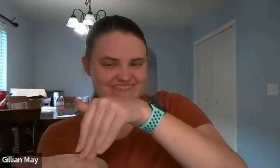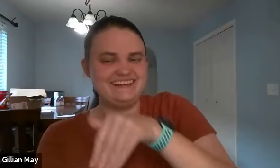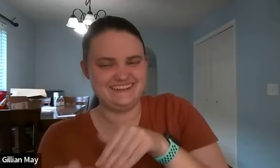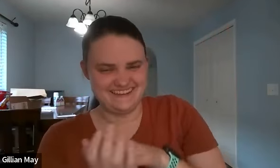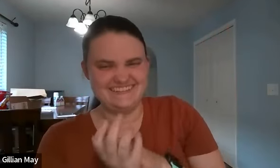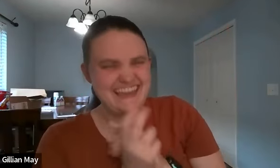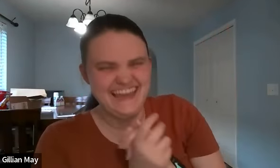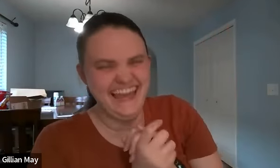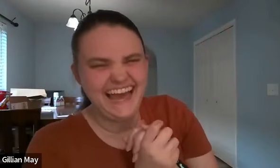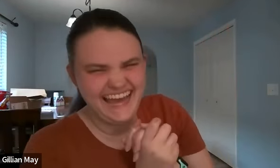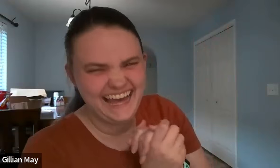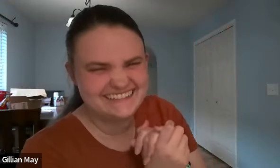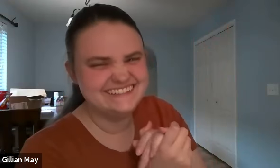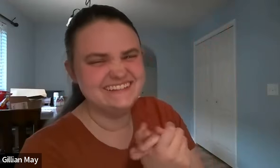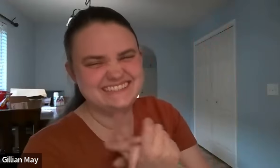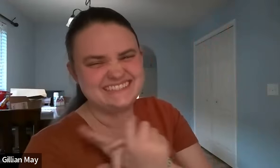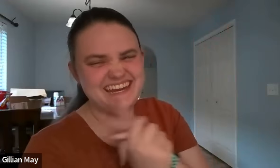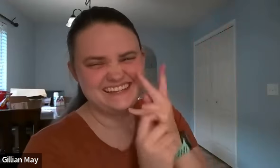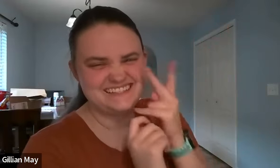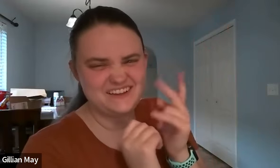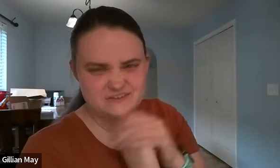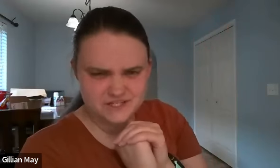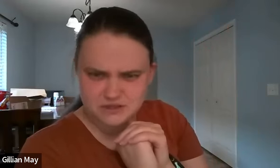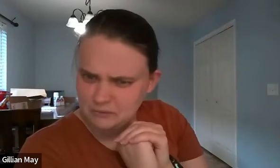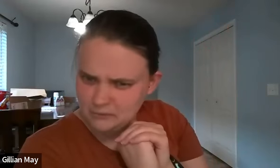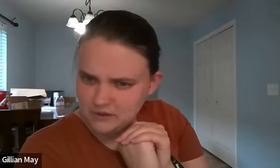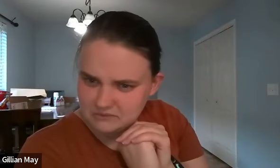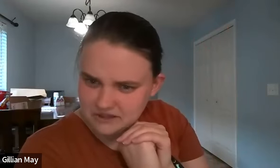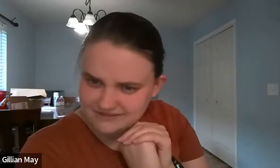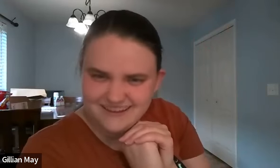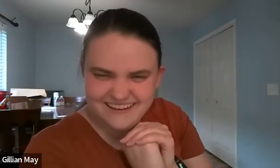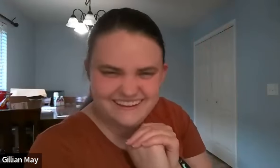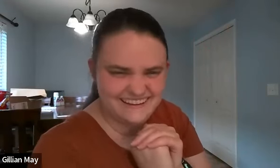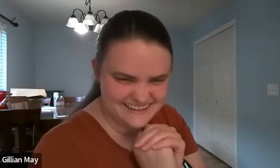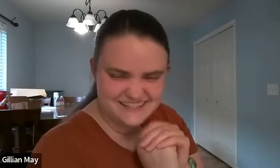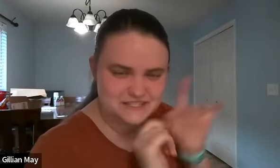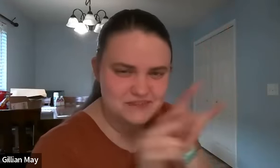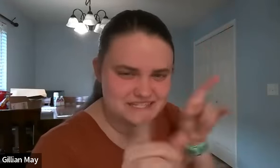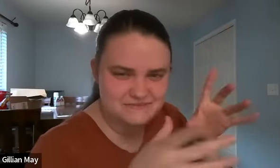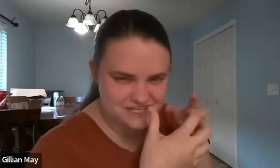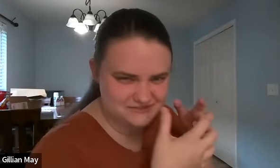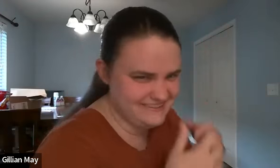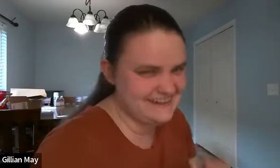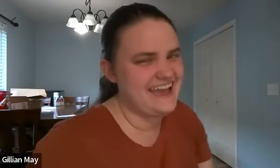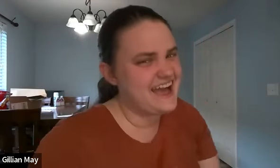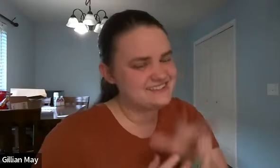There you go. Yeah. Miss Katie, I saw your face. You're like, wait a minute. Something isn't matching right there. Yeah. So